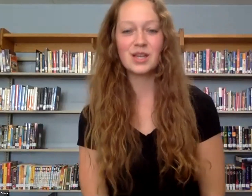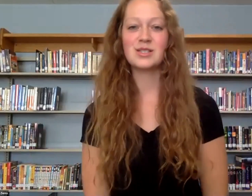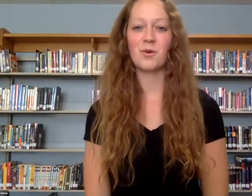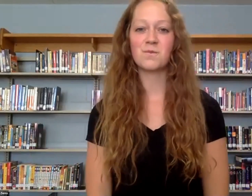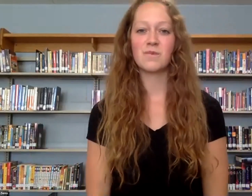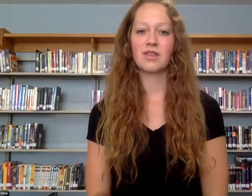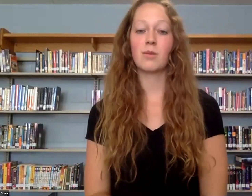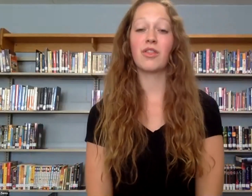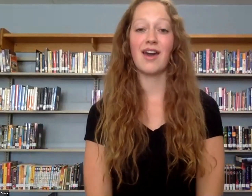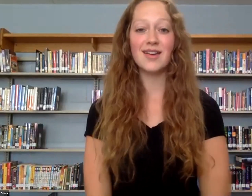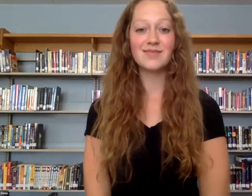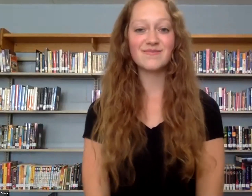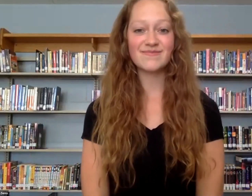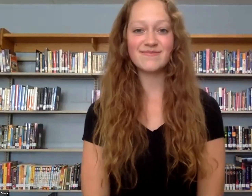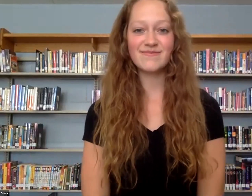So, remember they.